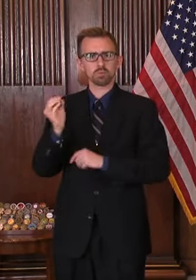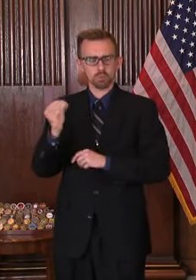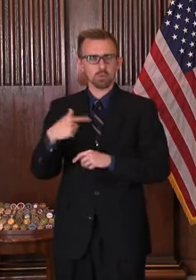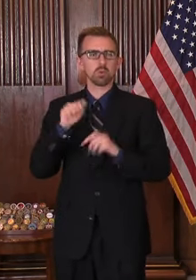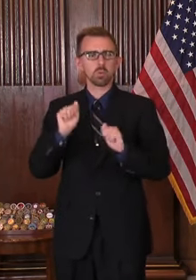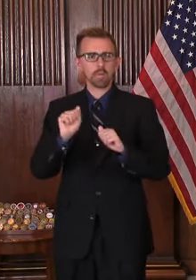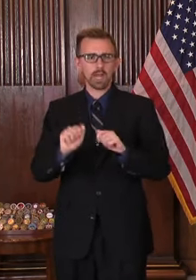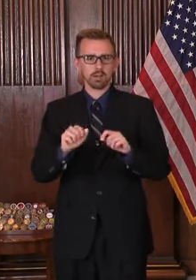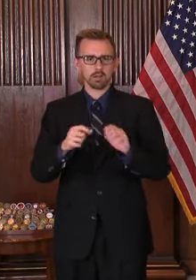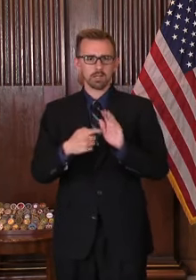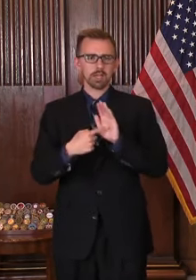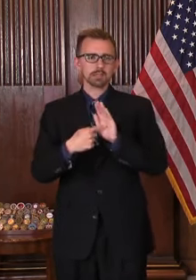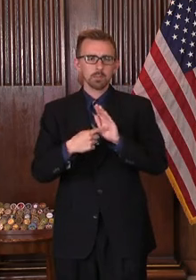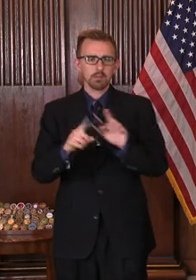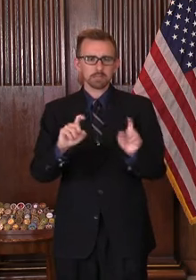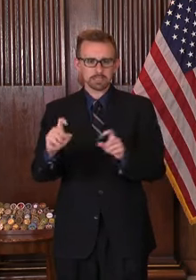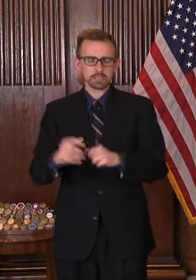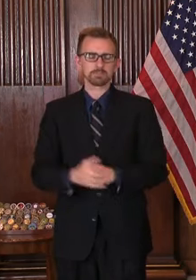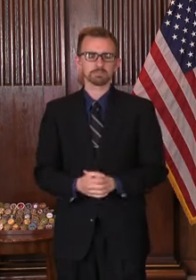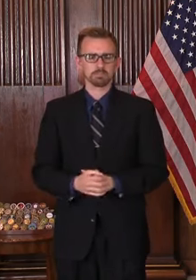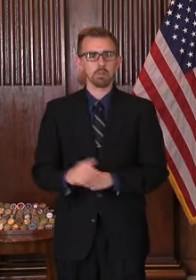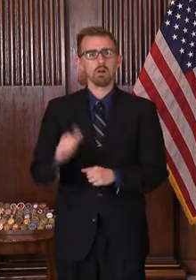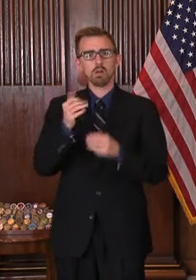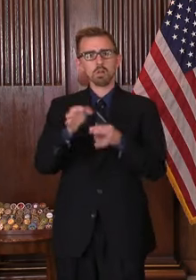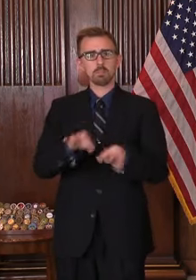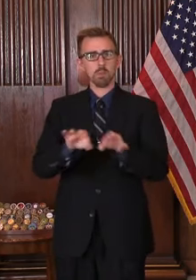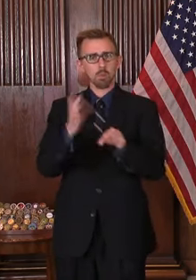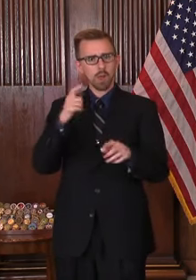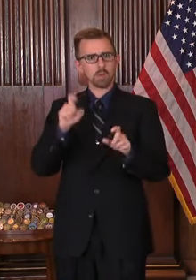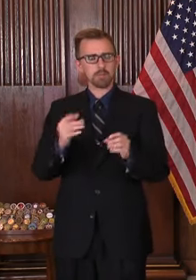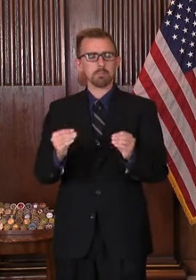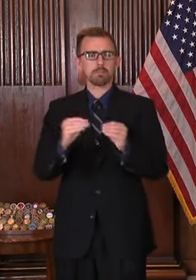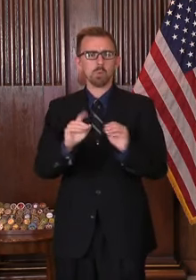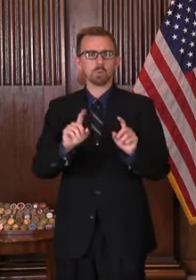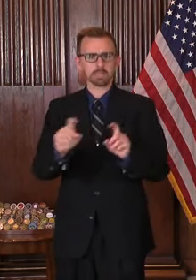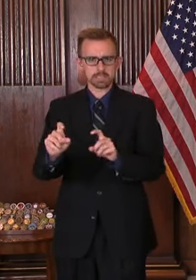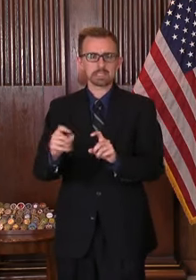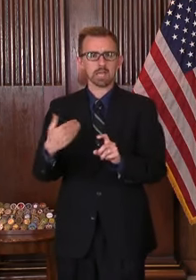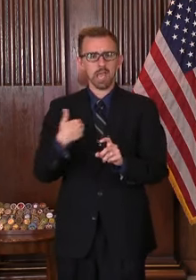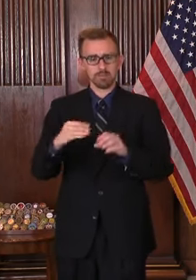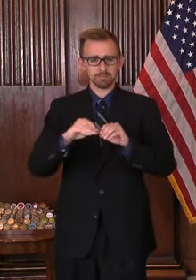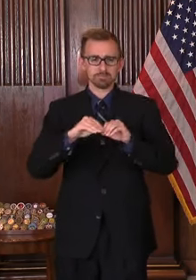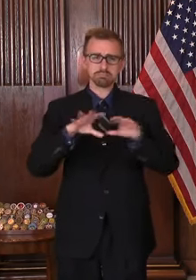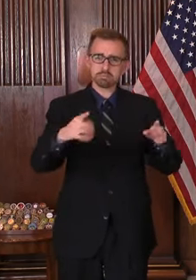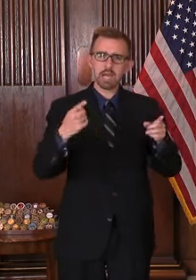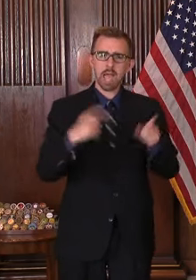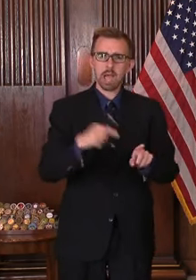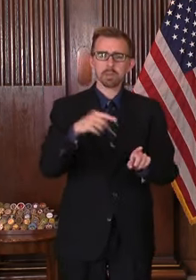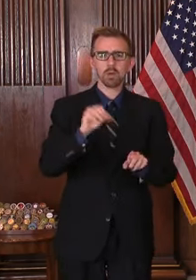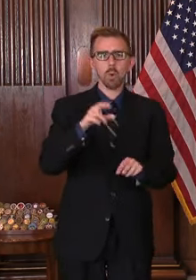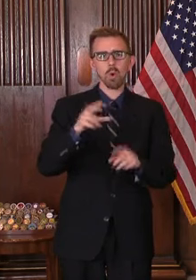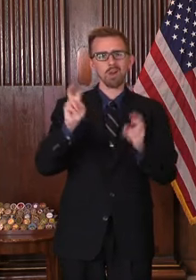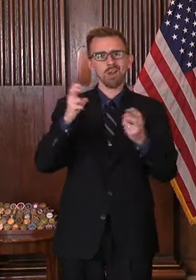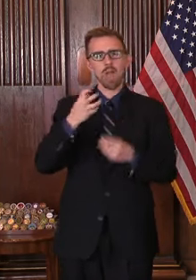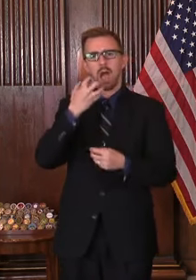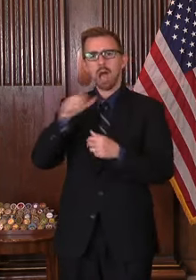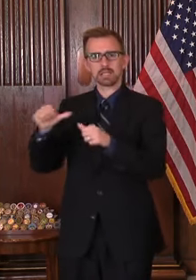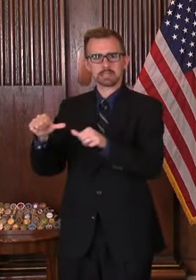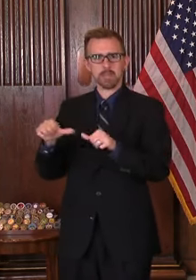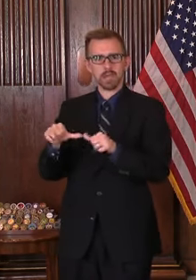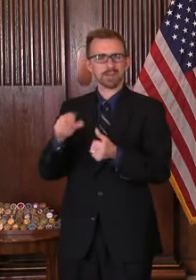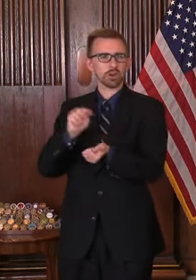a sample testing. The other thing that's so important, why we got to be able to do more testing when we do have an outbreak or a hot spot, as we call it, a